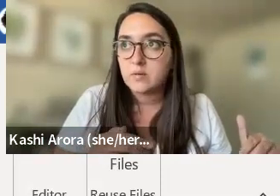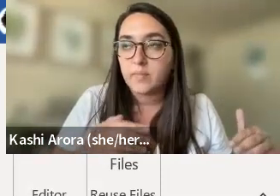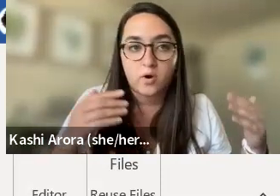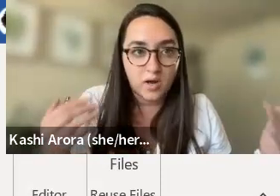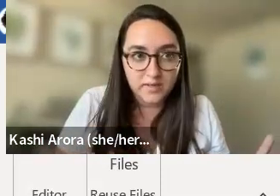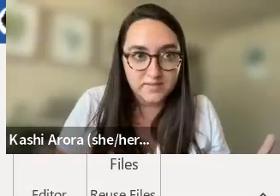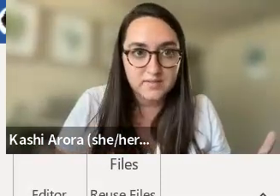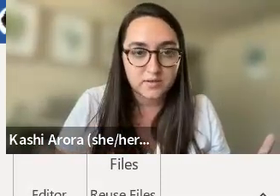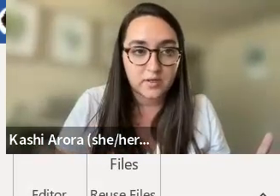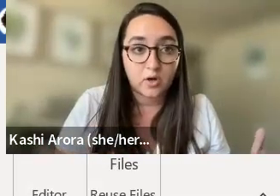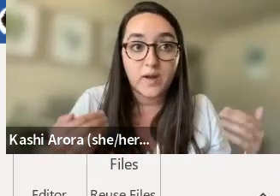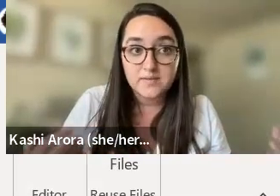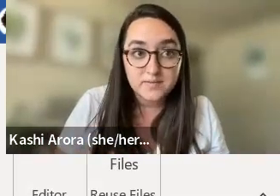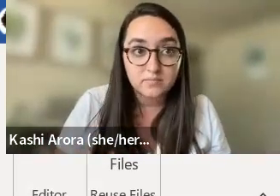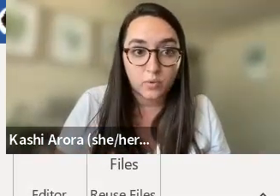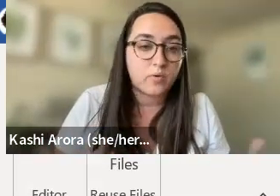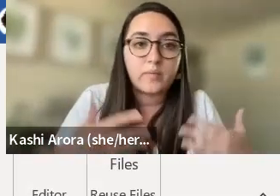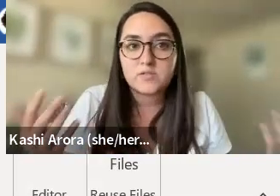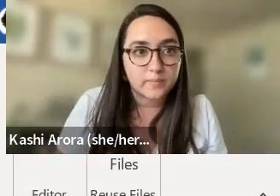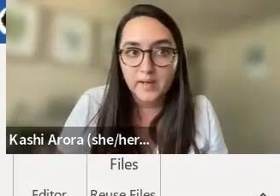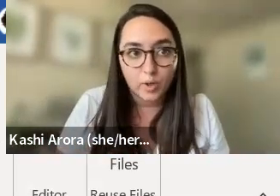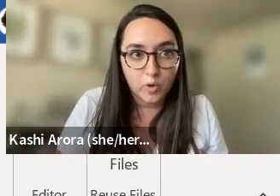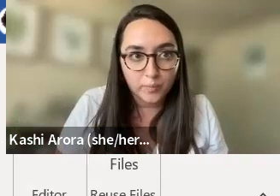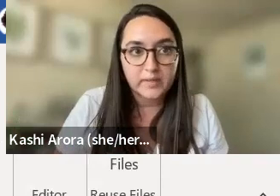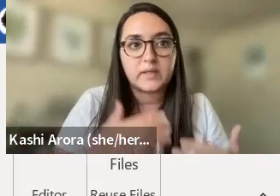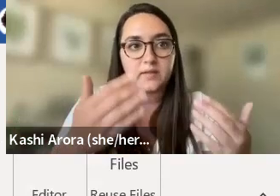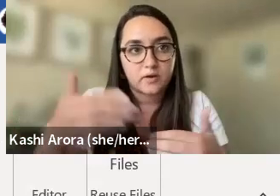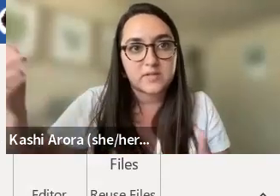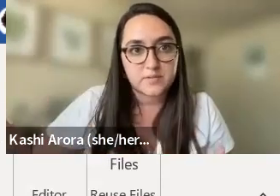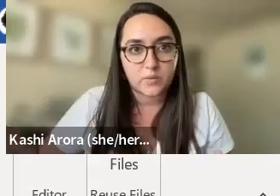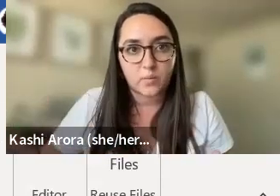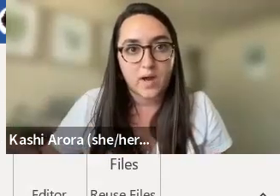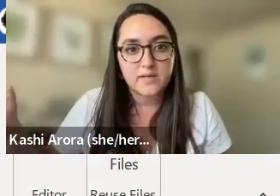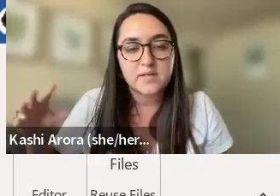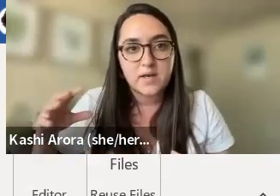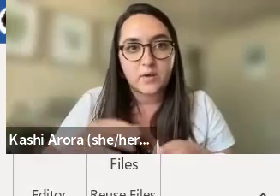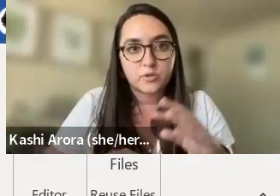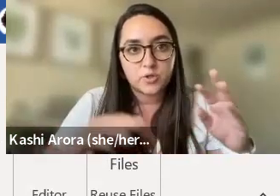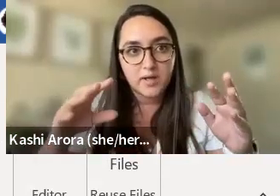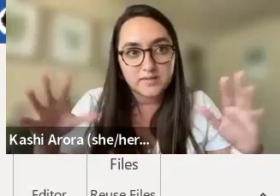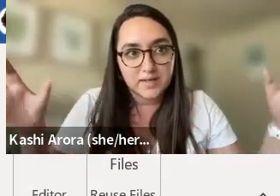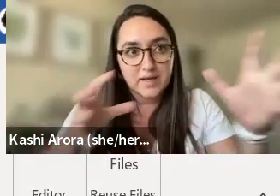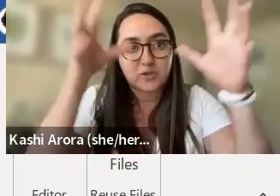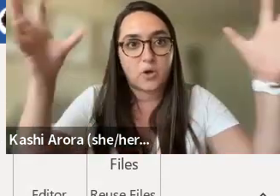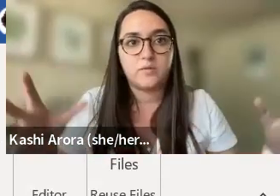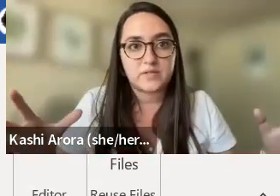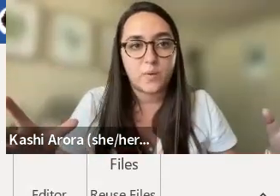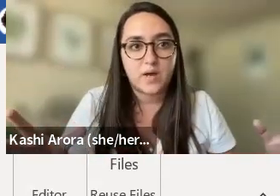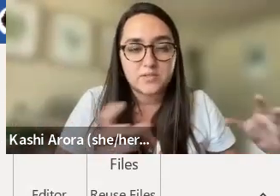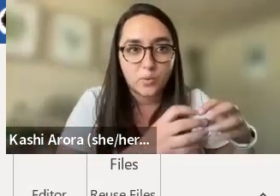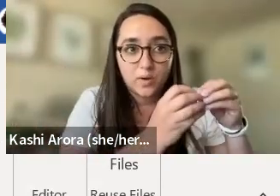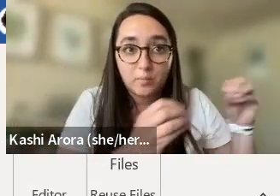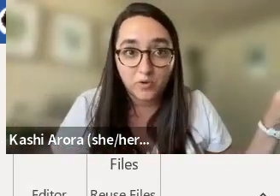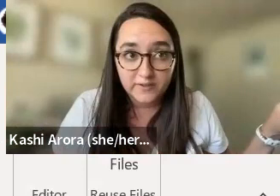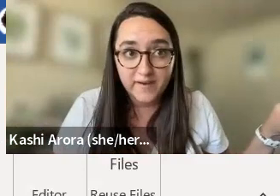is there are unnecessary arrests, or arrests are made inappropriately, there are subsequent whys. And we're trying to connect all of these